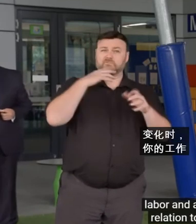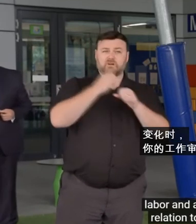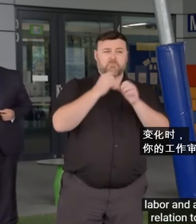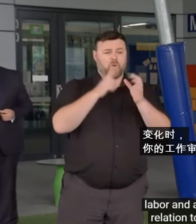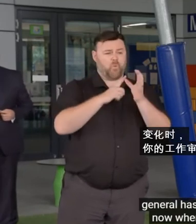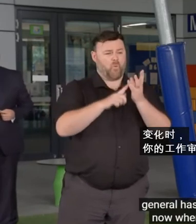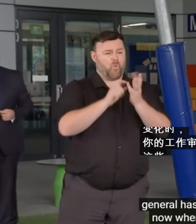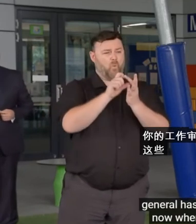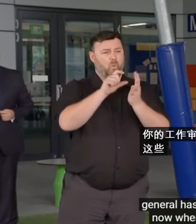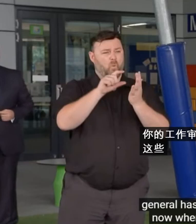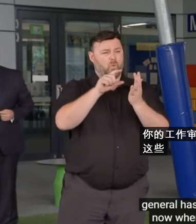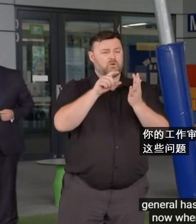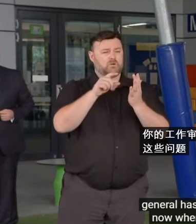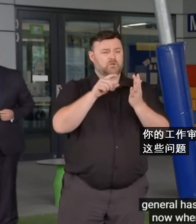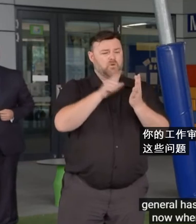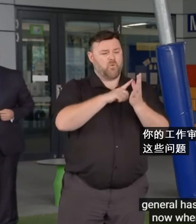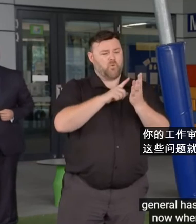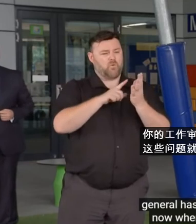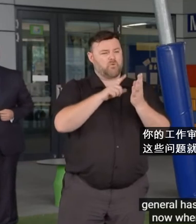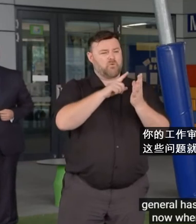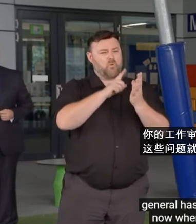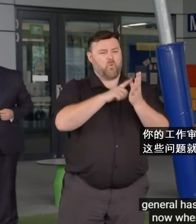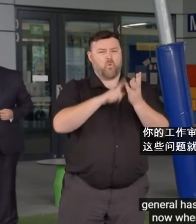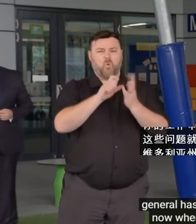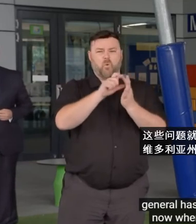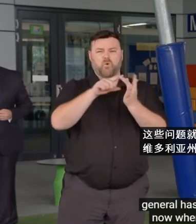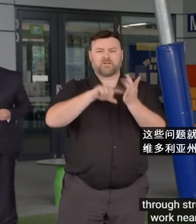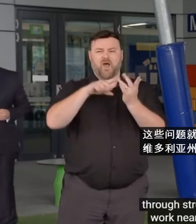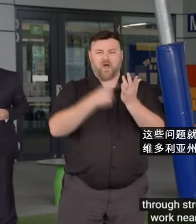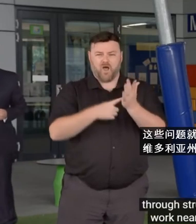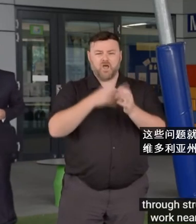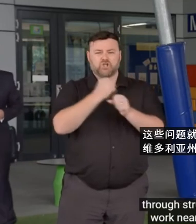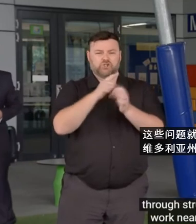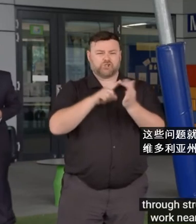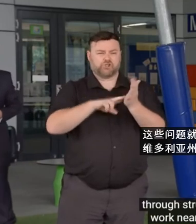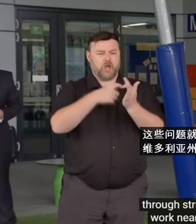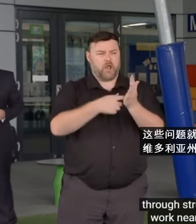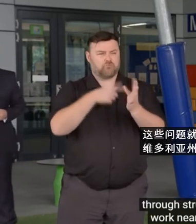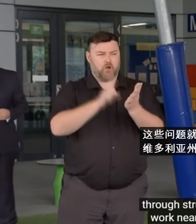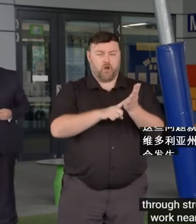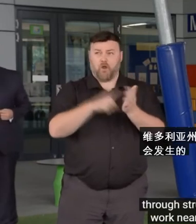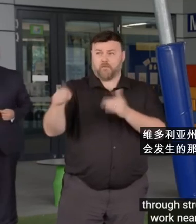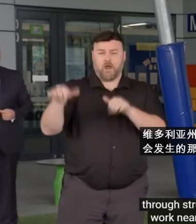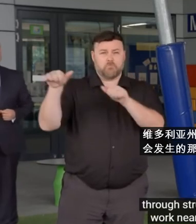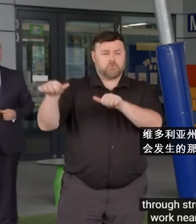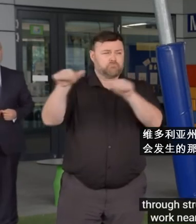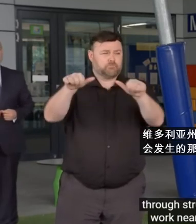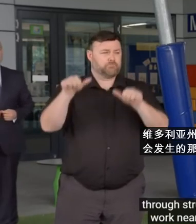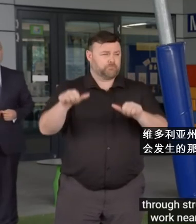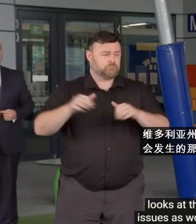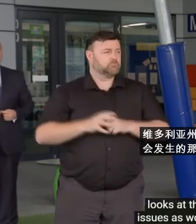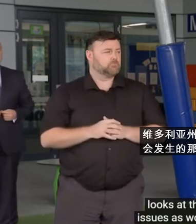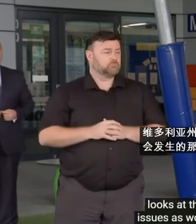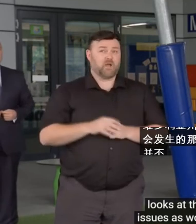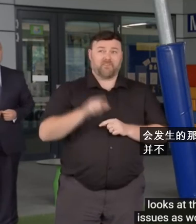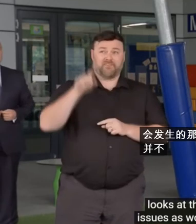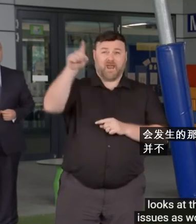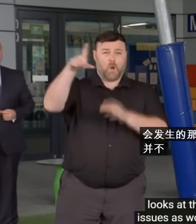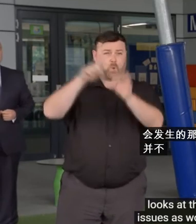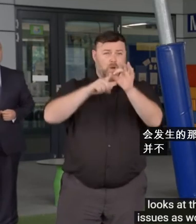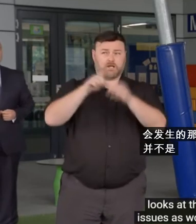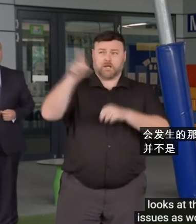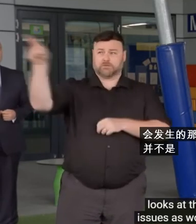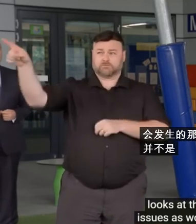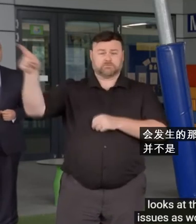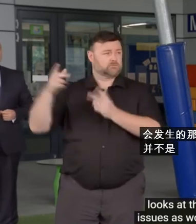the Auditor General looks at those issues, as would have occurred in Victoria and Queensland. What was happening in New South Wales over